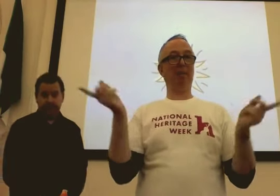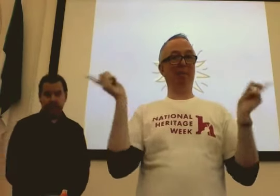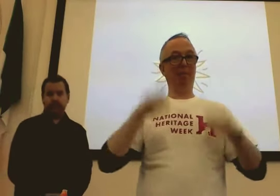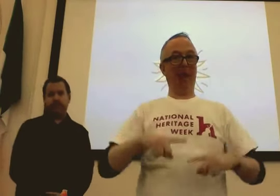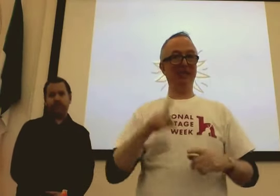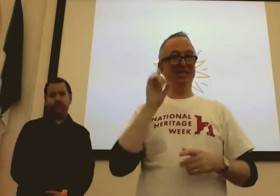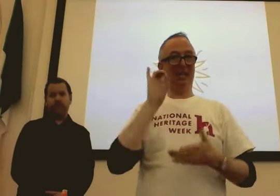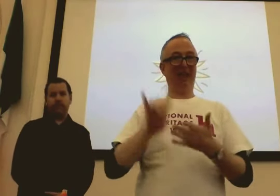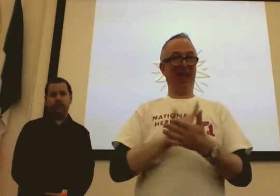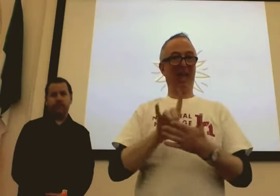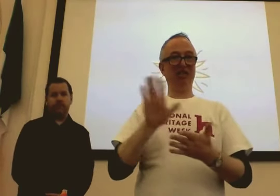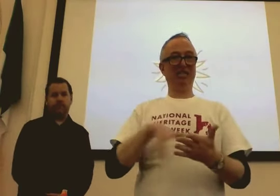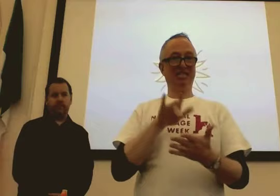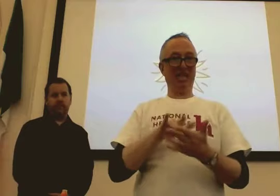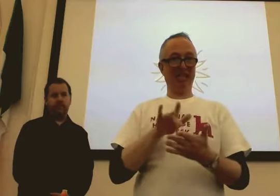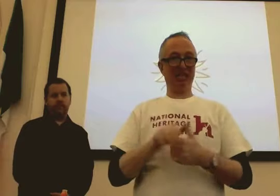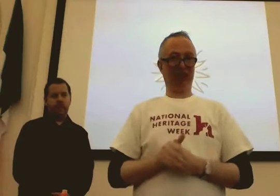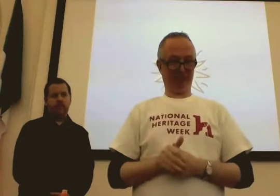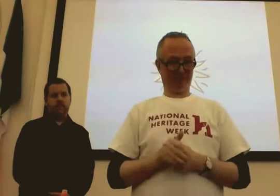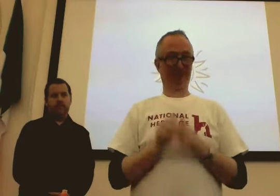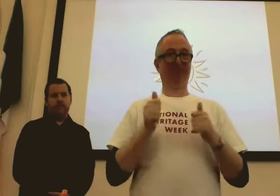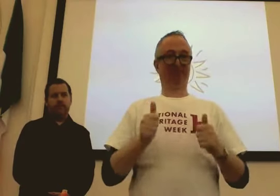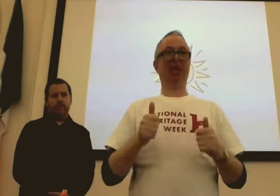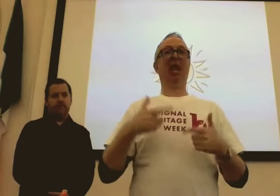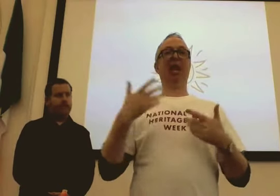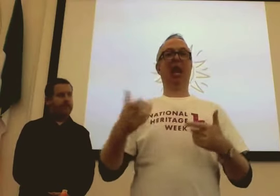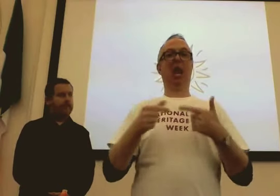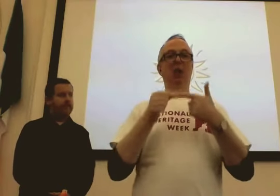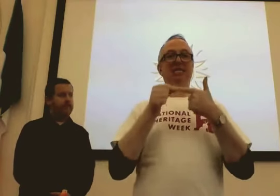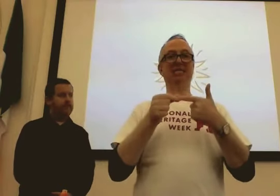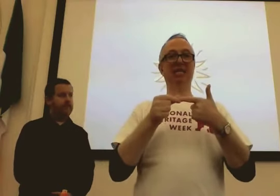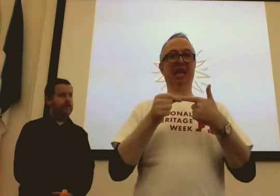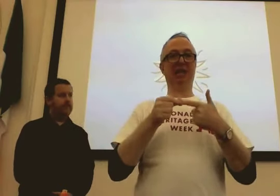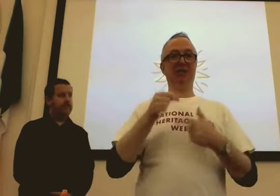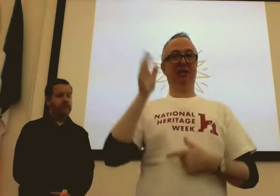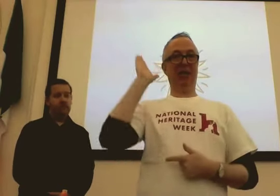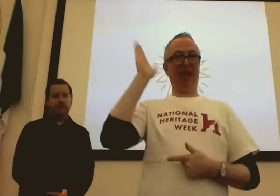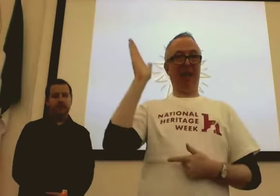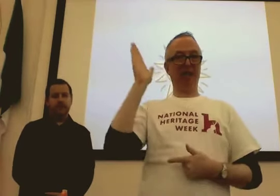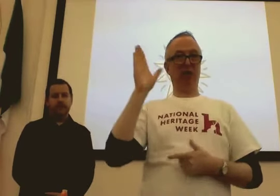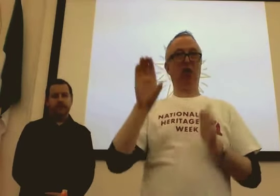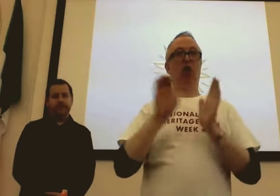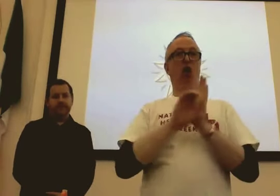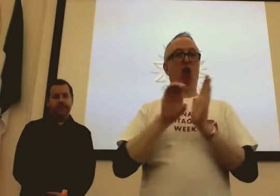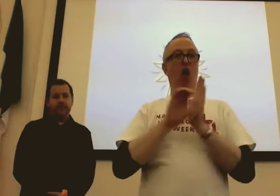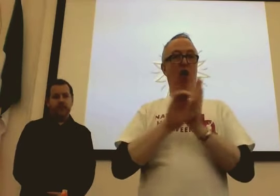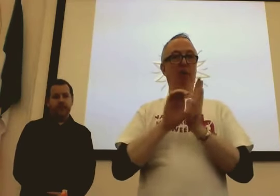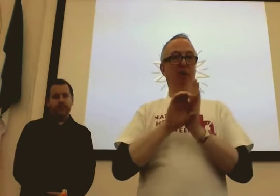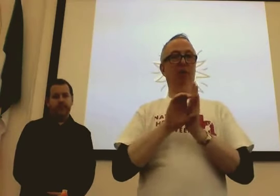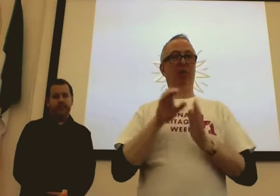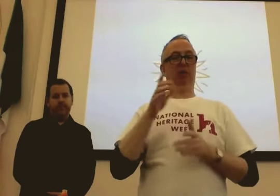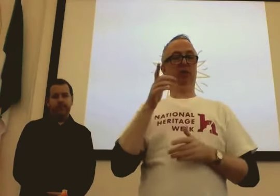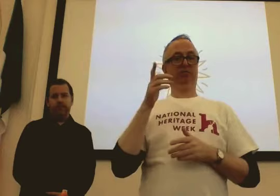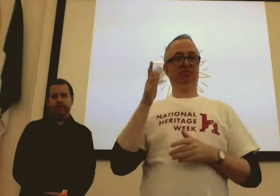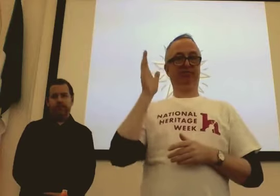Hello and welcome back to part 2 of our Death Card Centre talk. Now we have our second presentation of the evening, Cormac